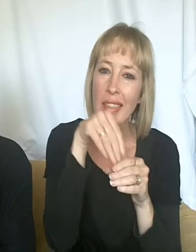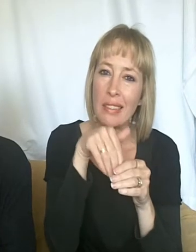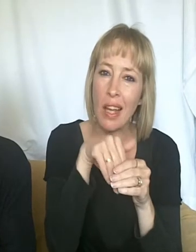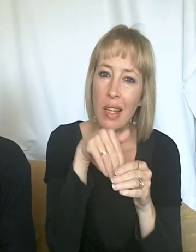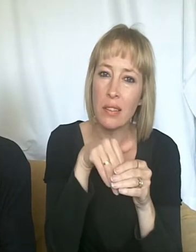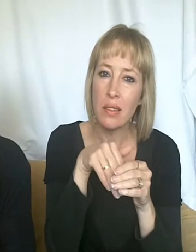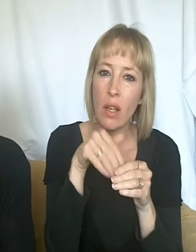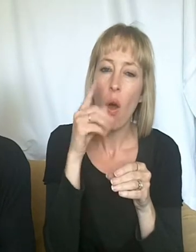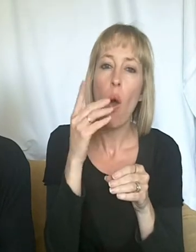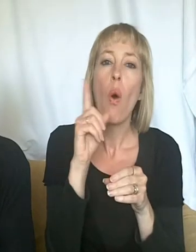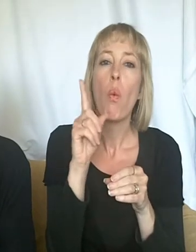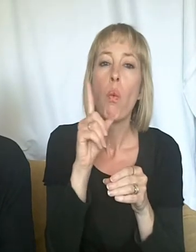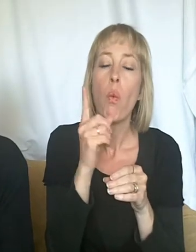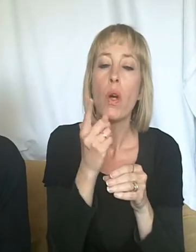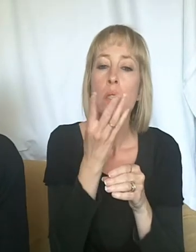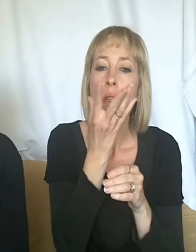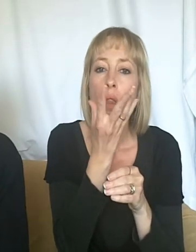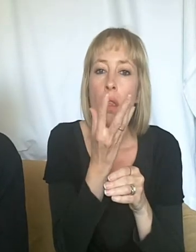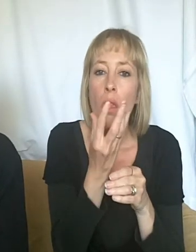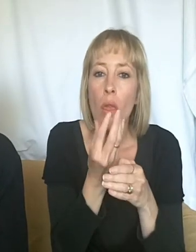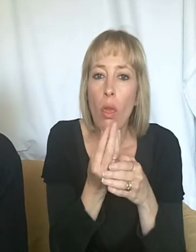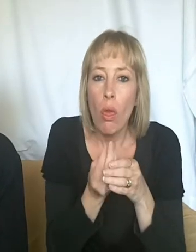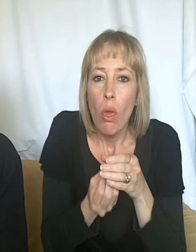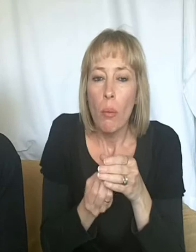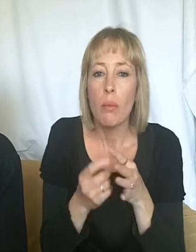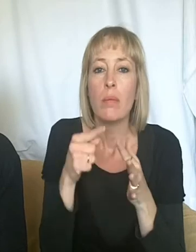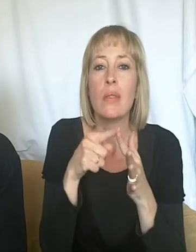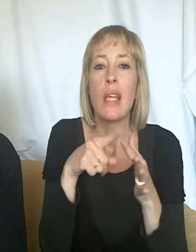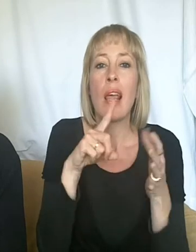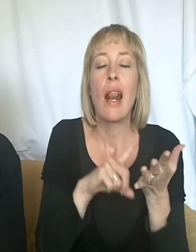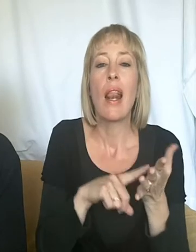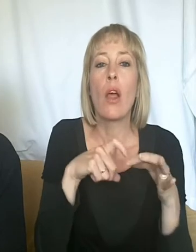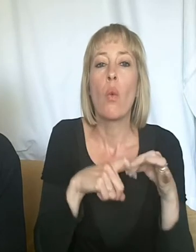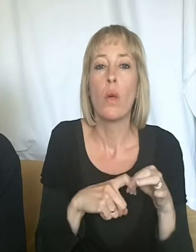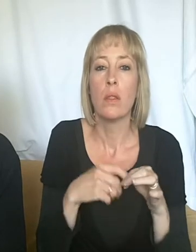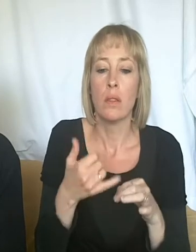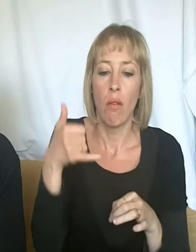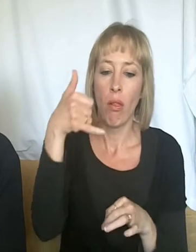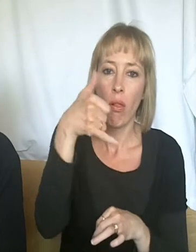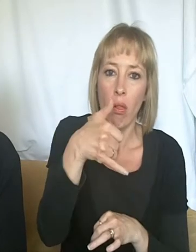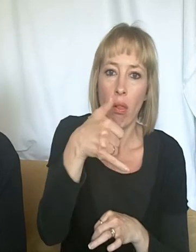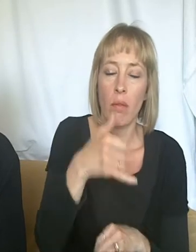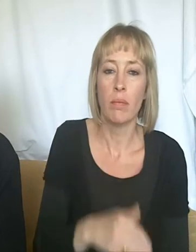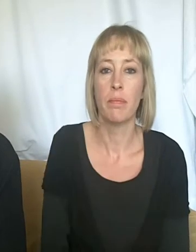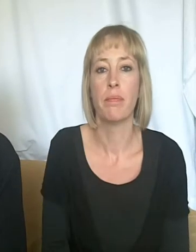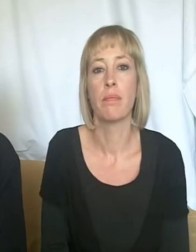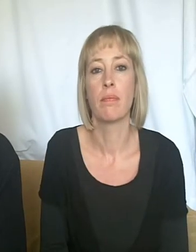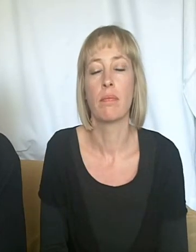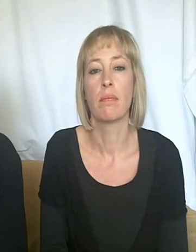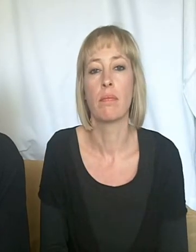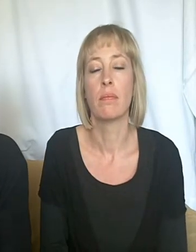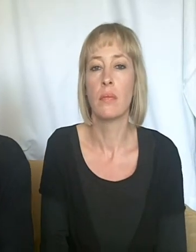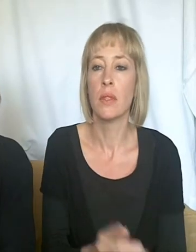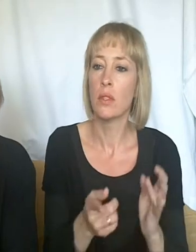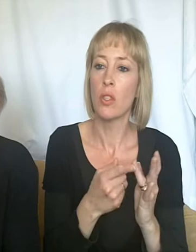what absorbs the e-liquid that you fill a cartomizer with. The other